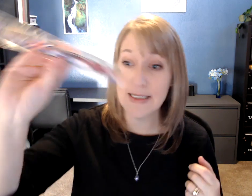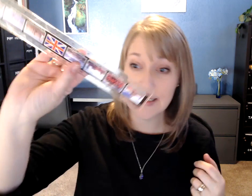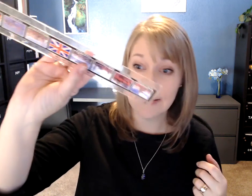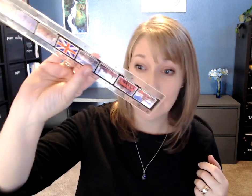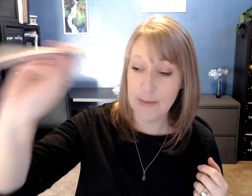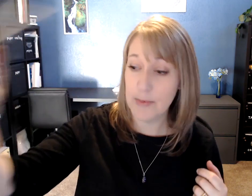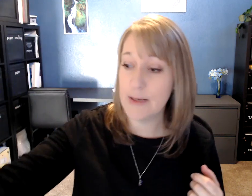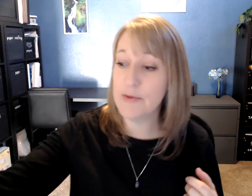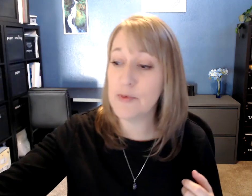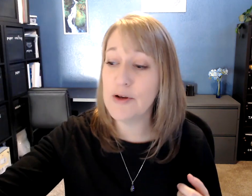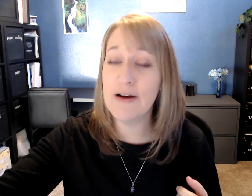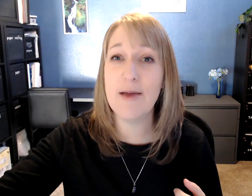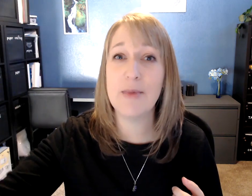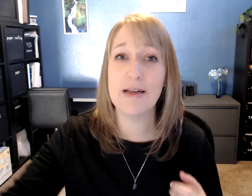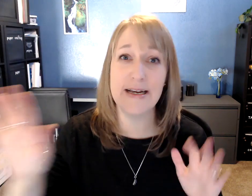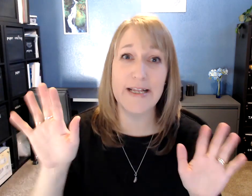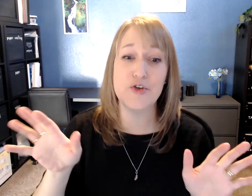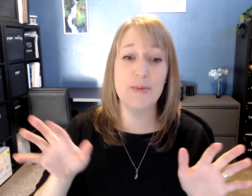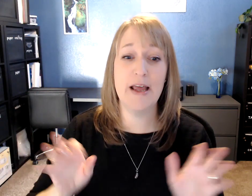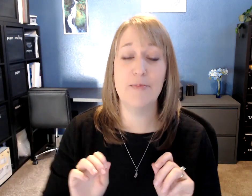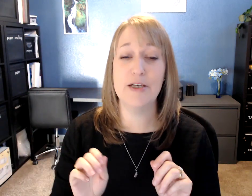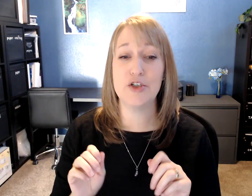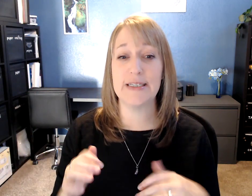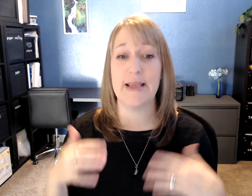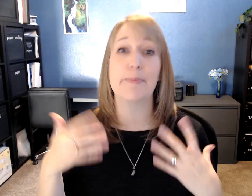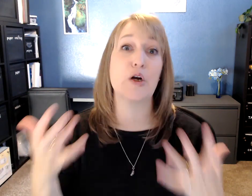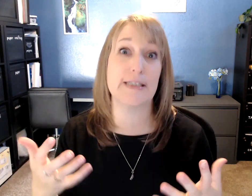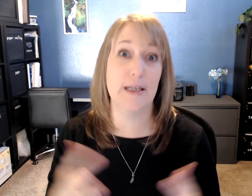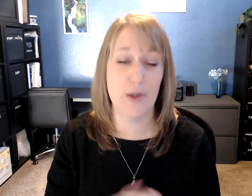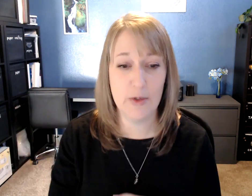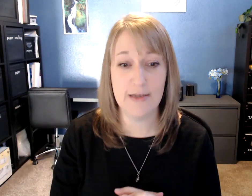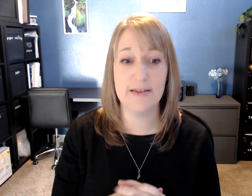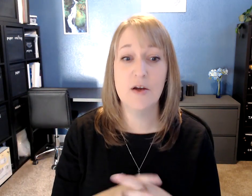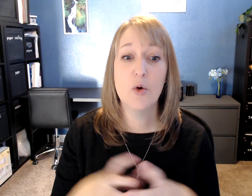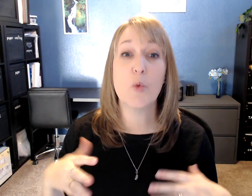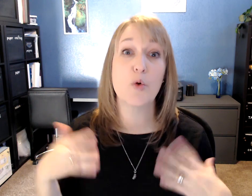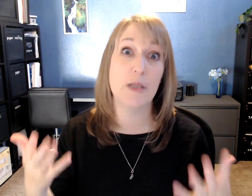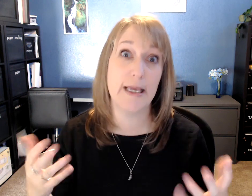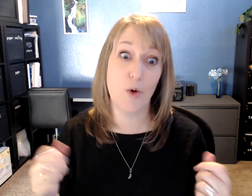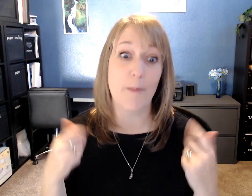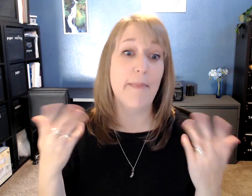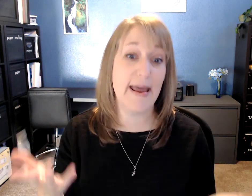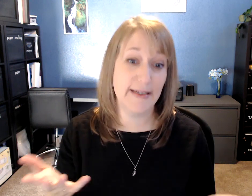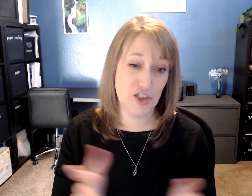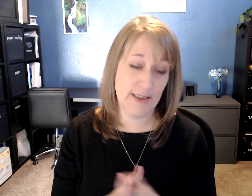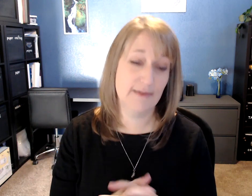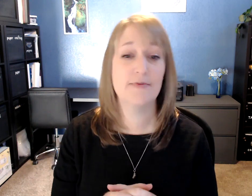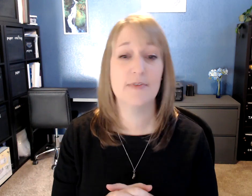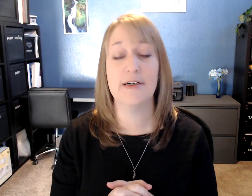this type of ruler. I mean, it's not an instrument of measure. It's a person who does ruling or managing. All